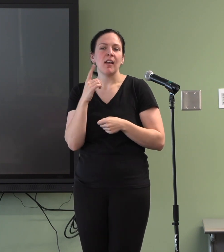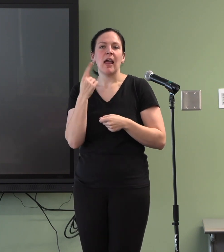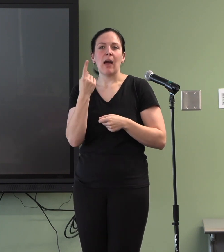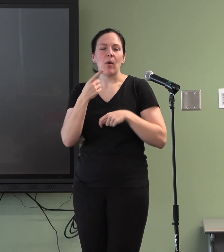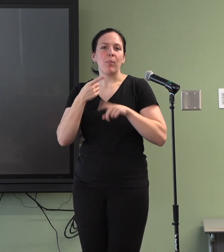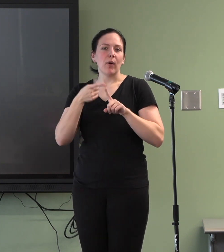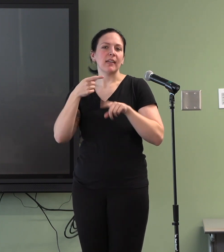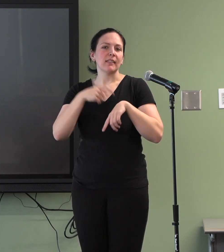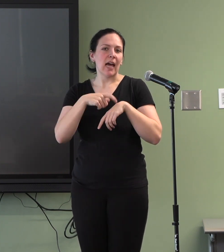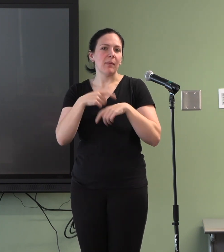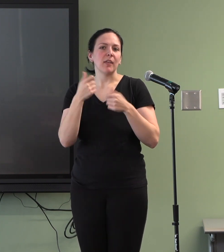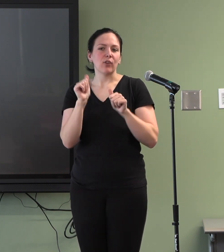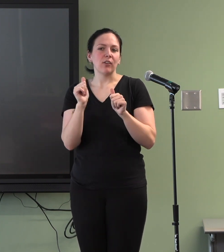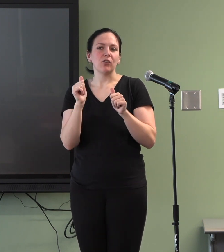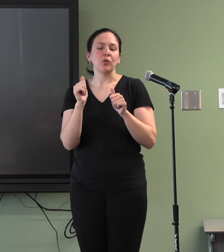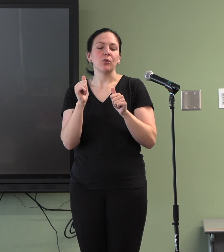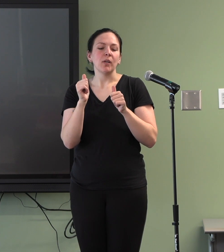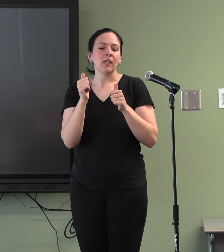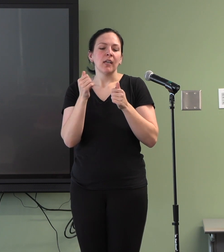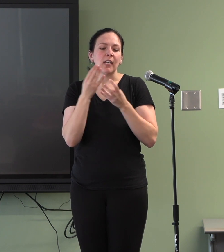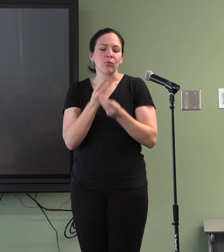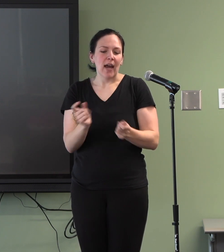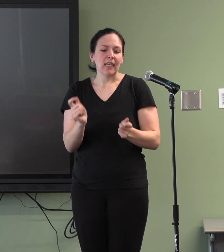At one point in time, they tried to eradicate